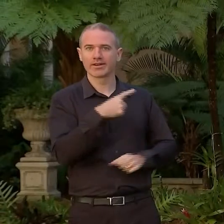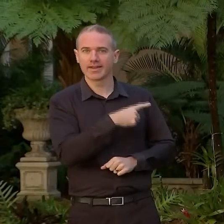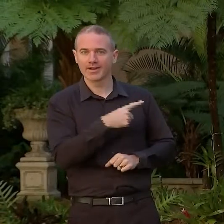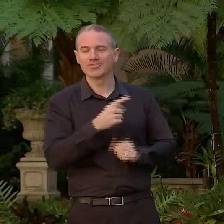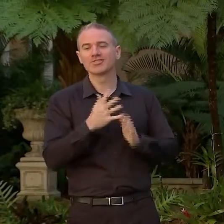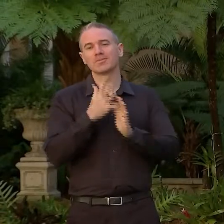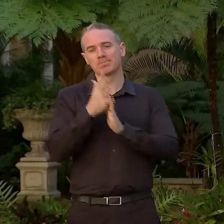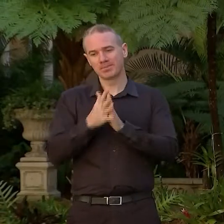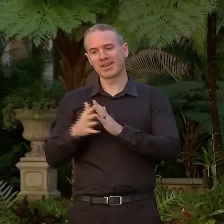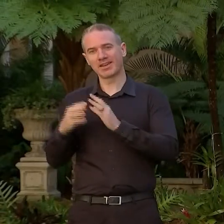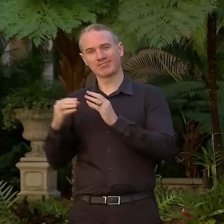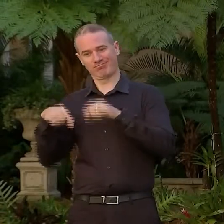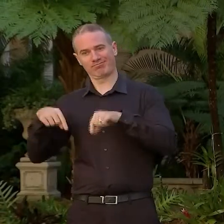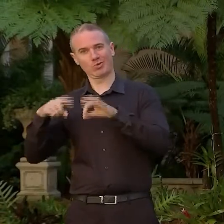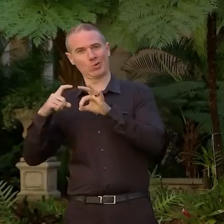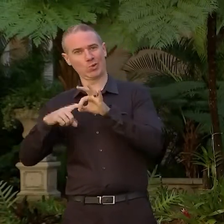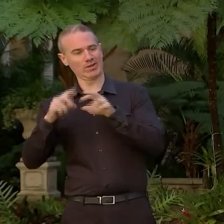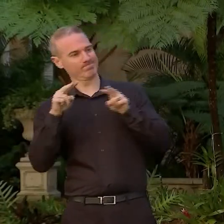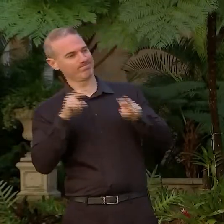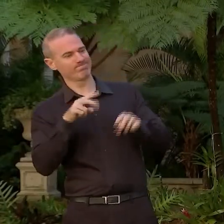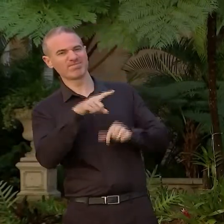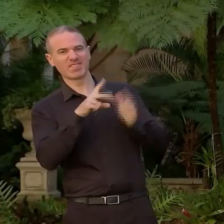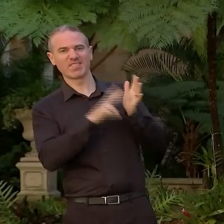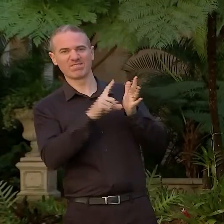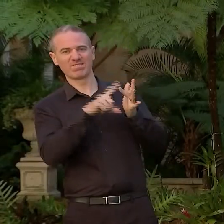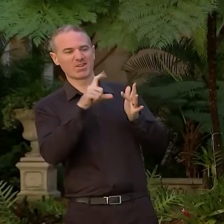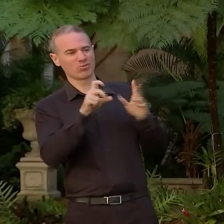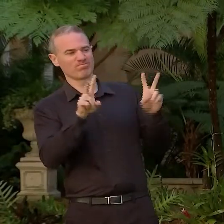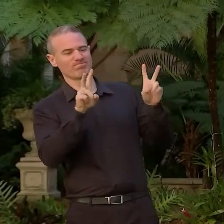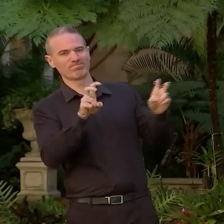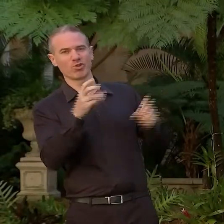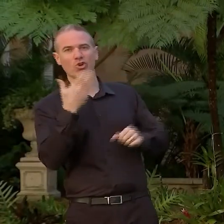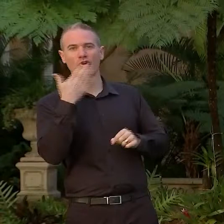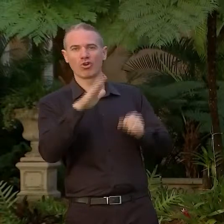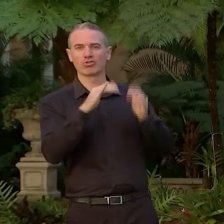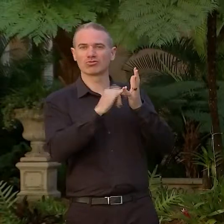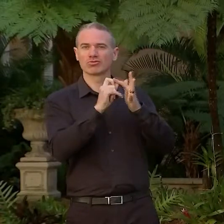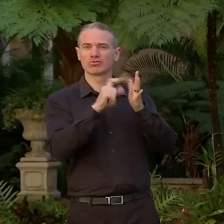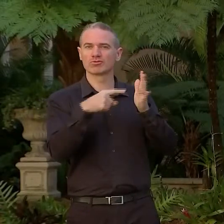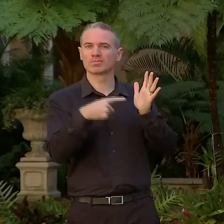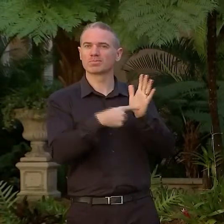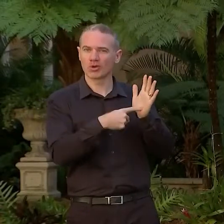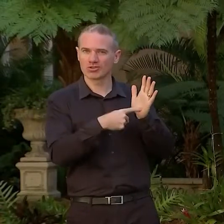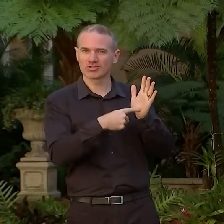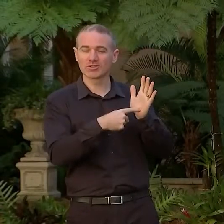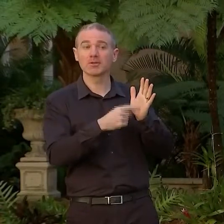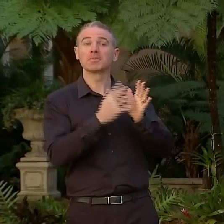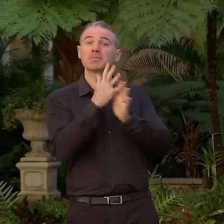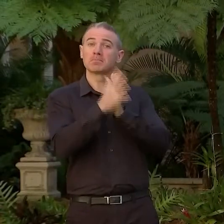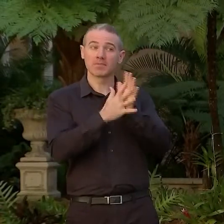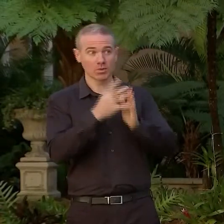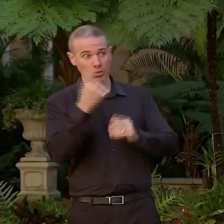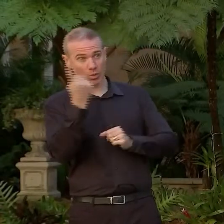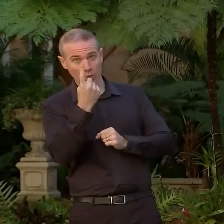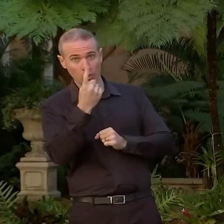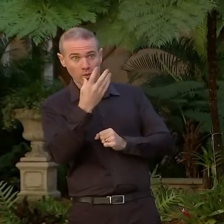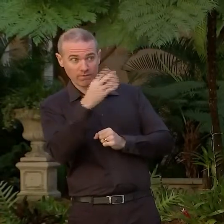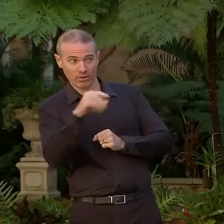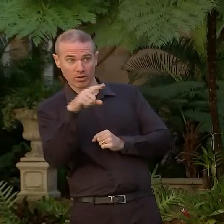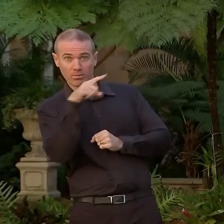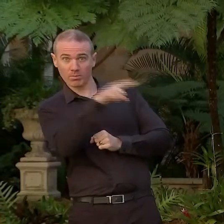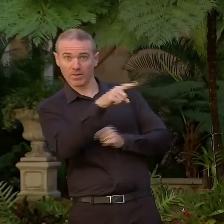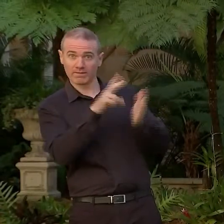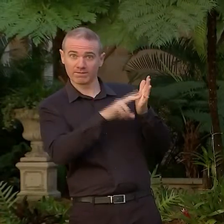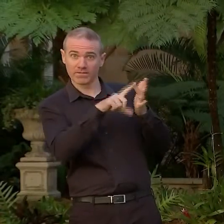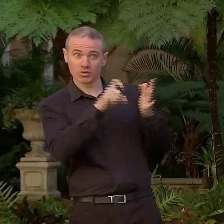the hotspot restrictions, reciprocating the Victorian arrangements, so that those arriving from Victoria after 1 a.m.